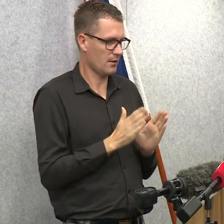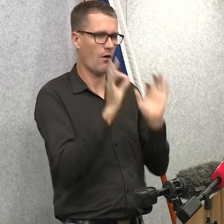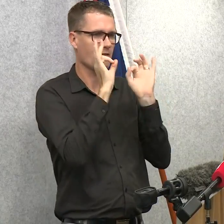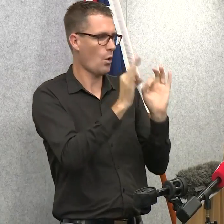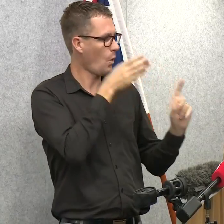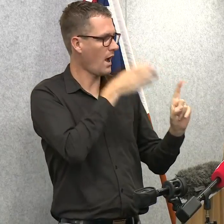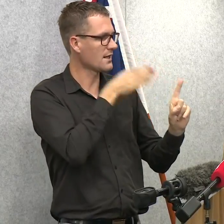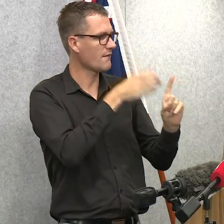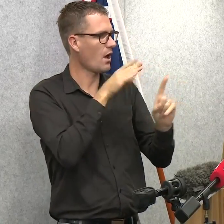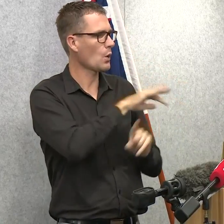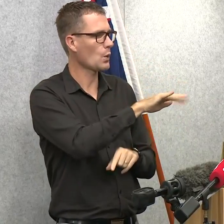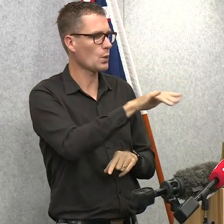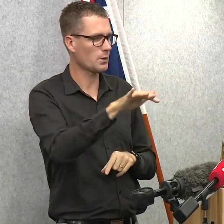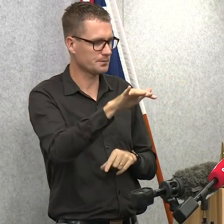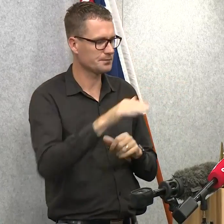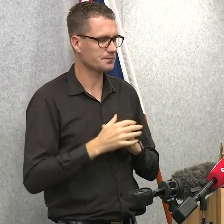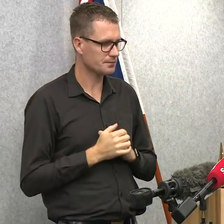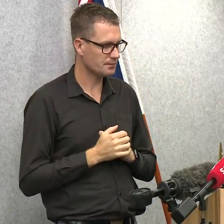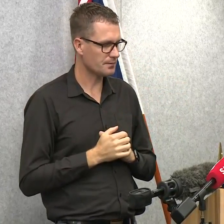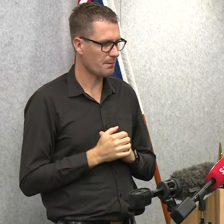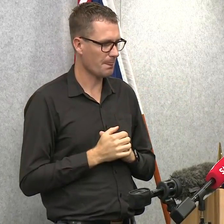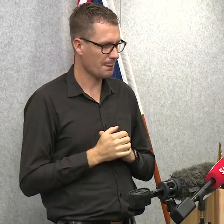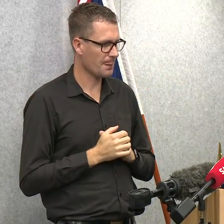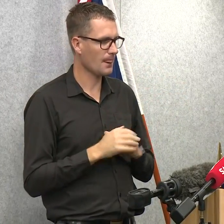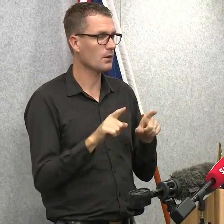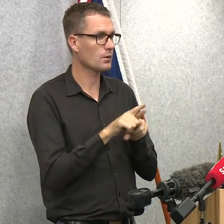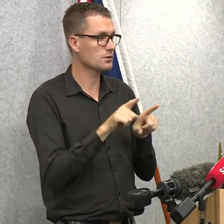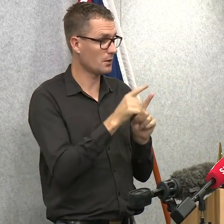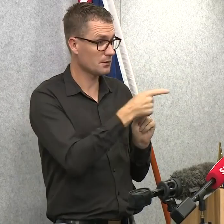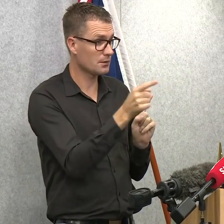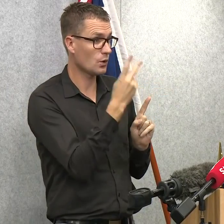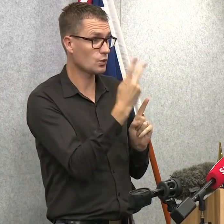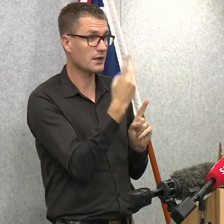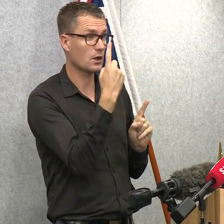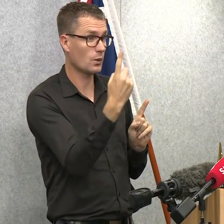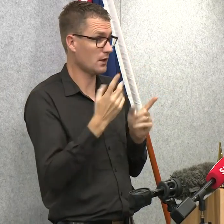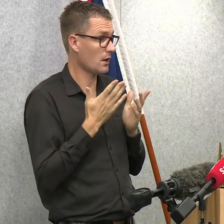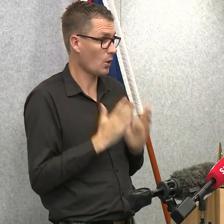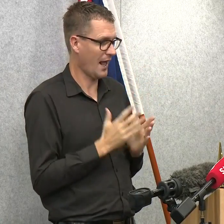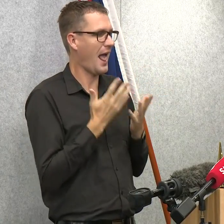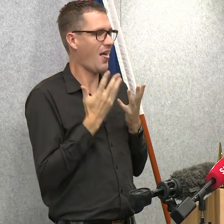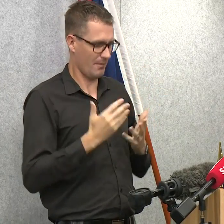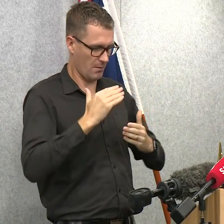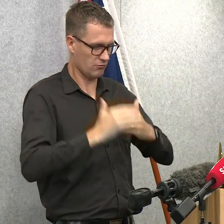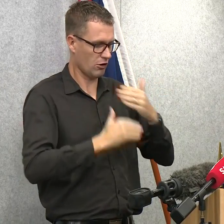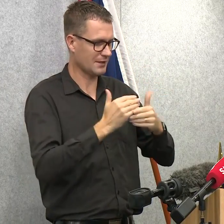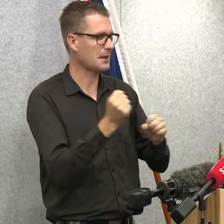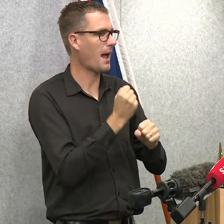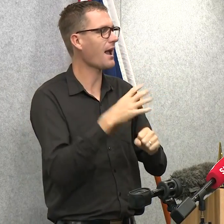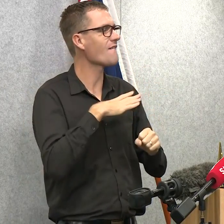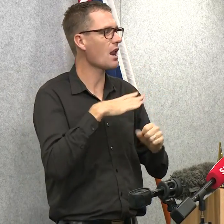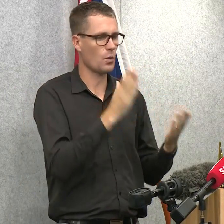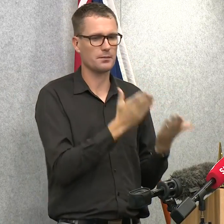identified and were being made available to release to their loved ones.